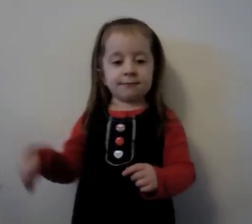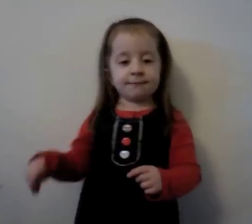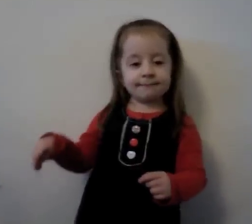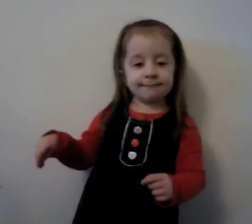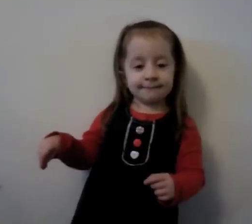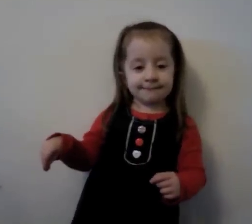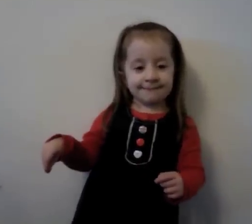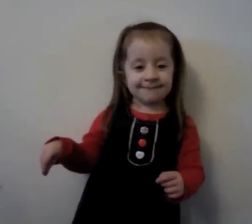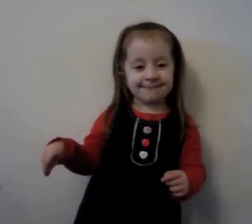reverent